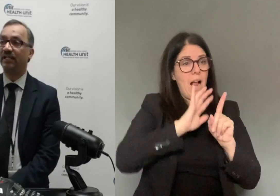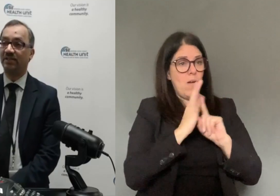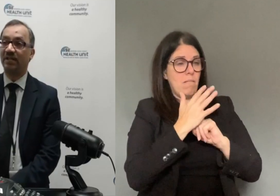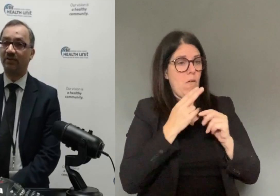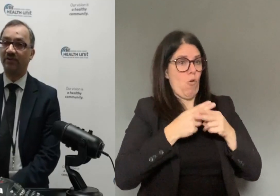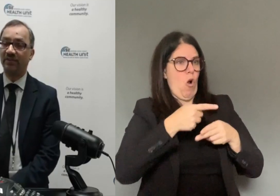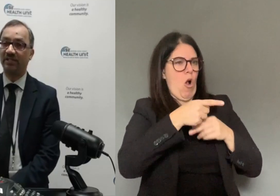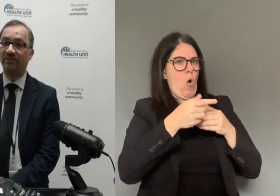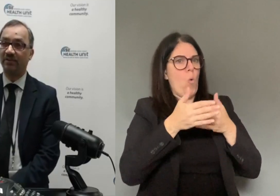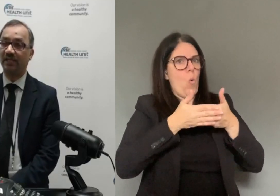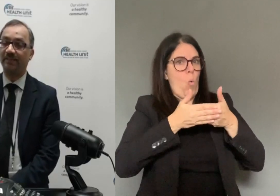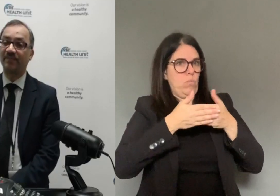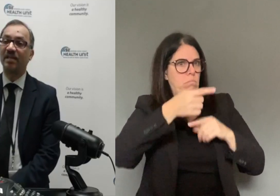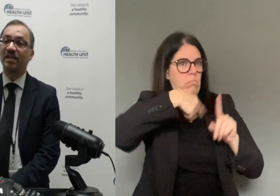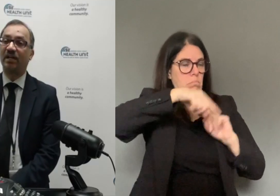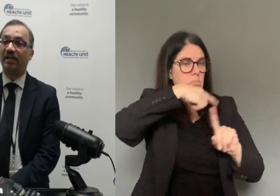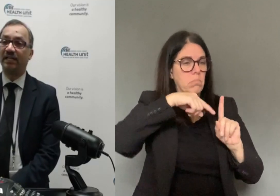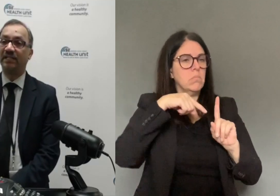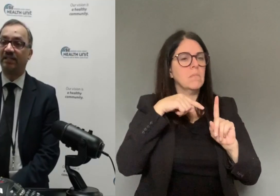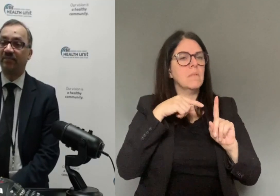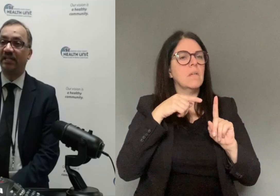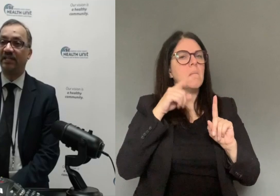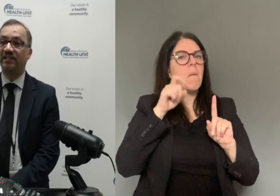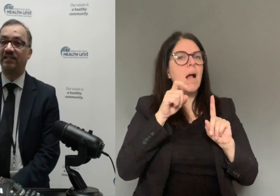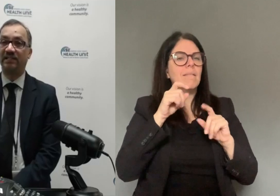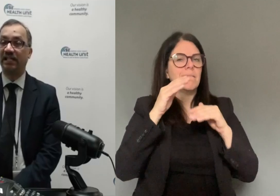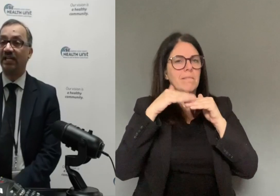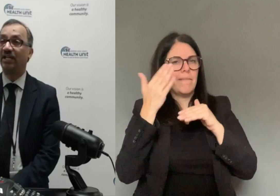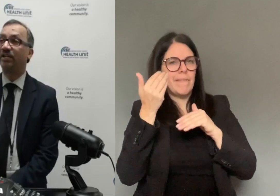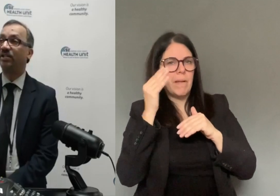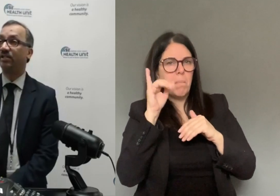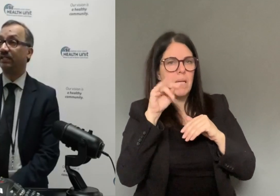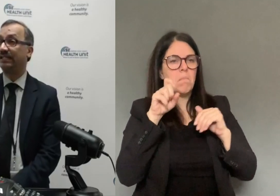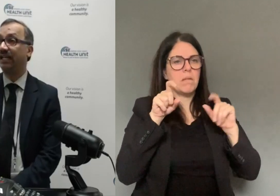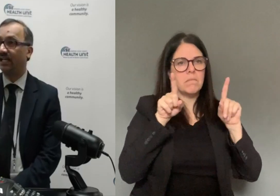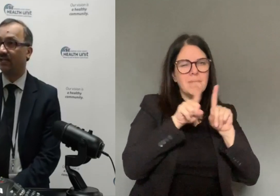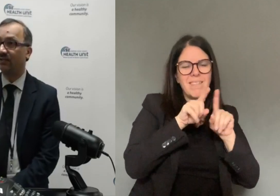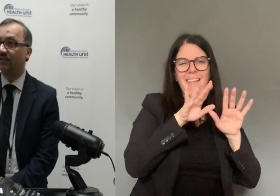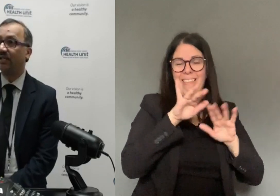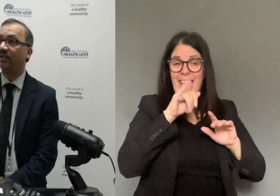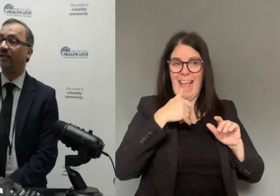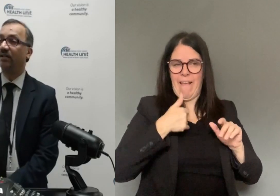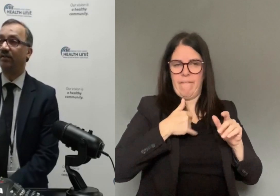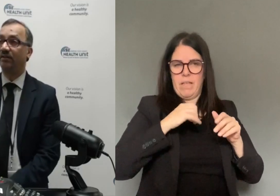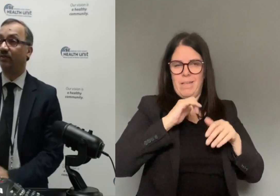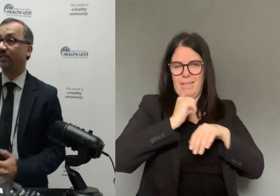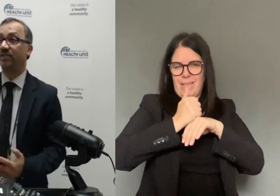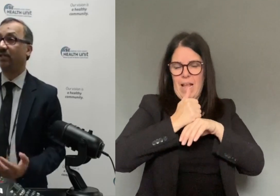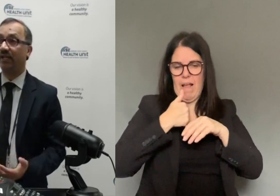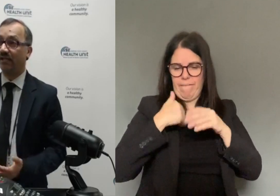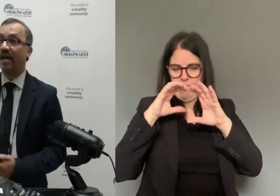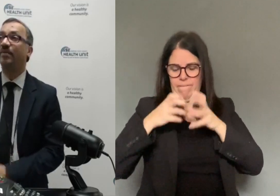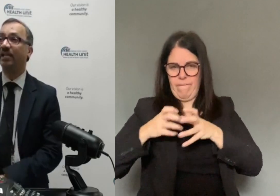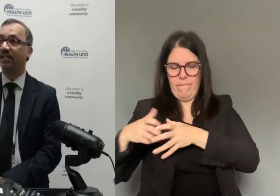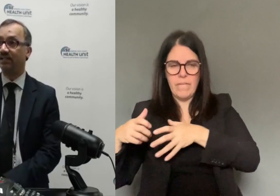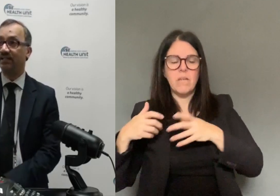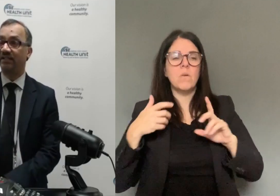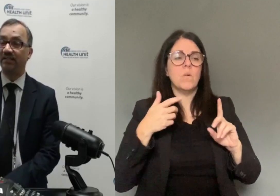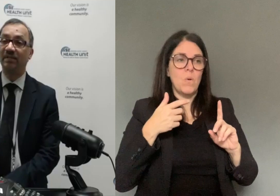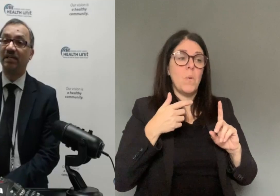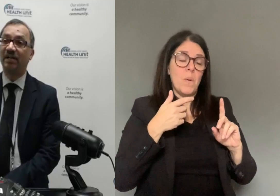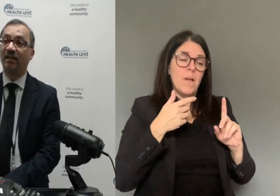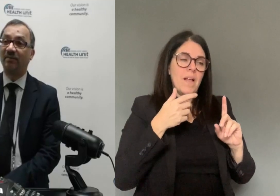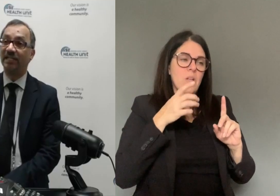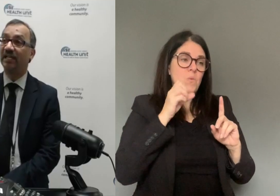and that's how we reach out to them. In some cases, in large settings, or in which is not happening at this